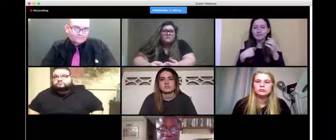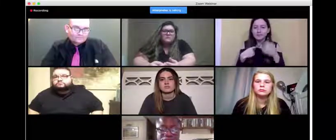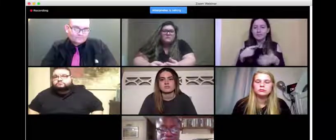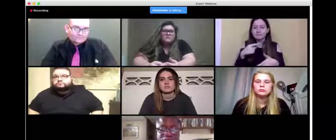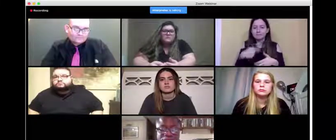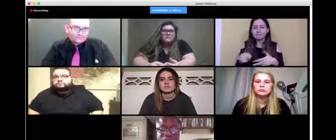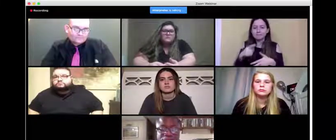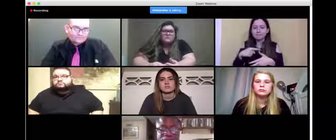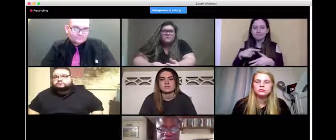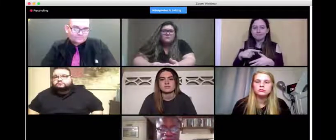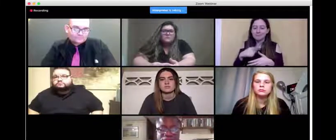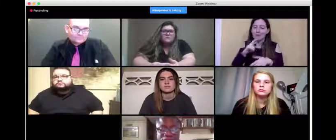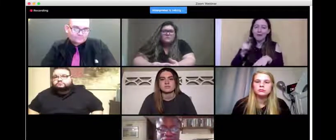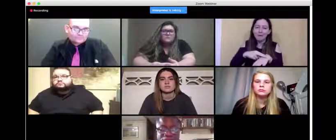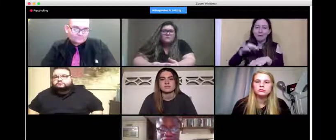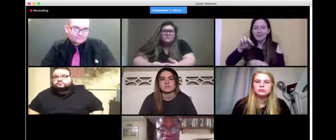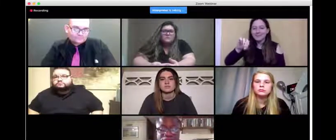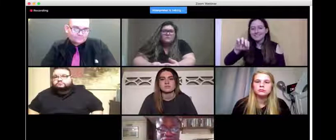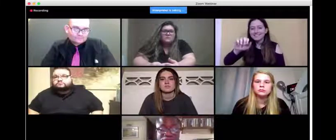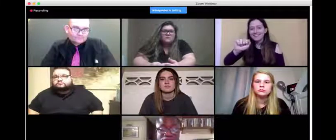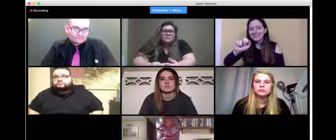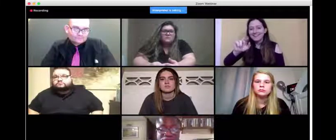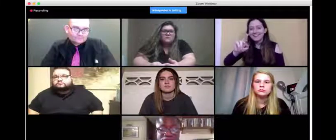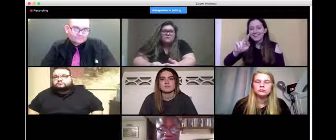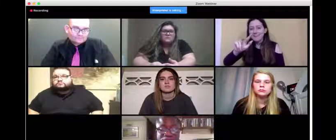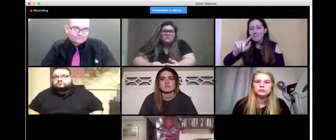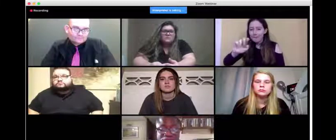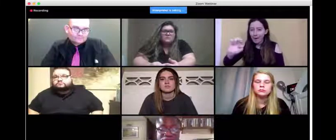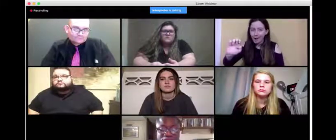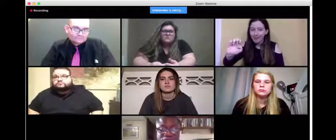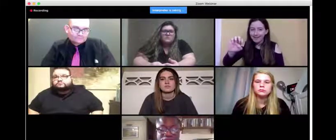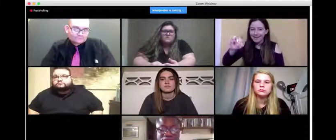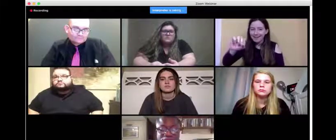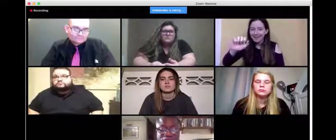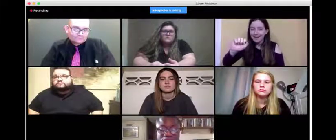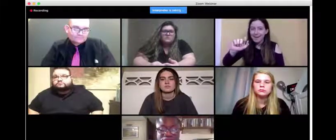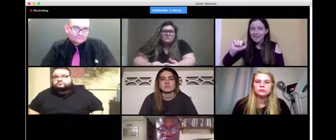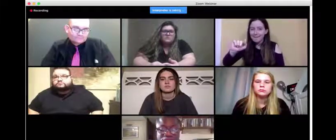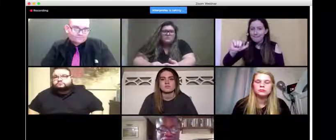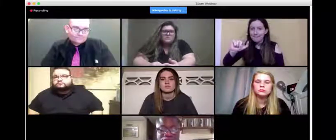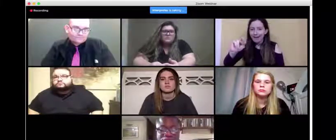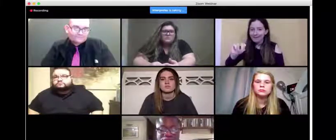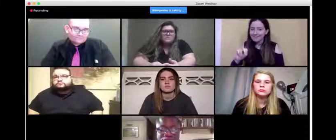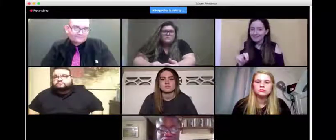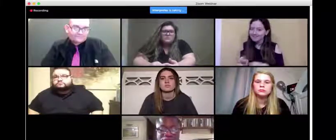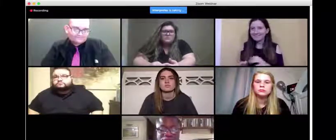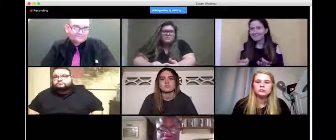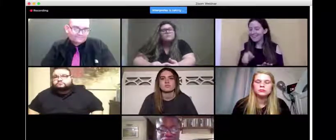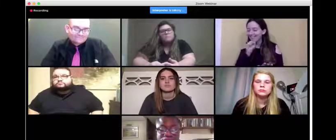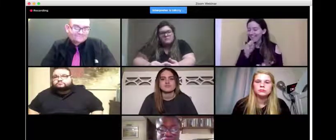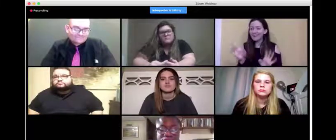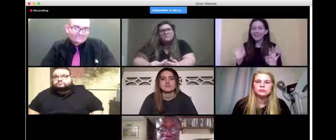Matlin I just love her. And let's see,